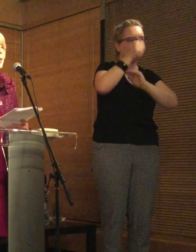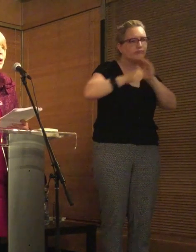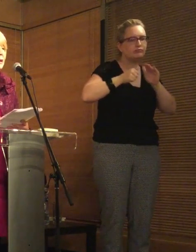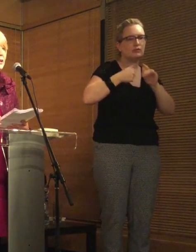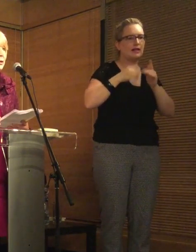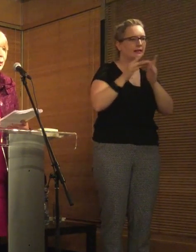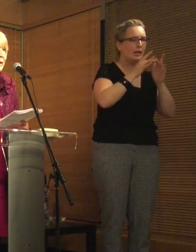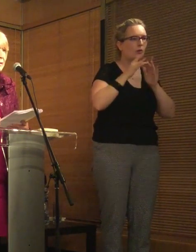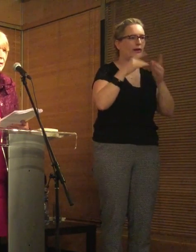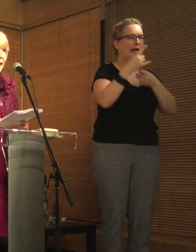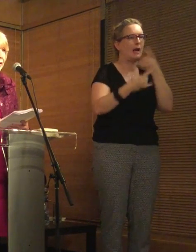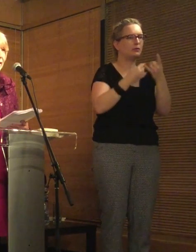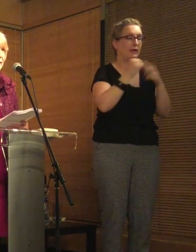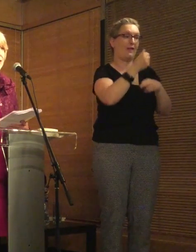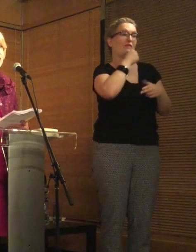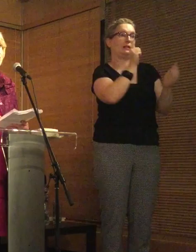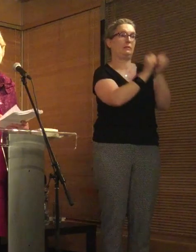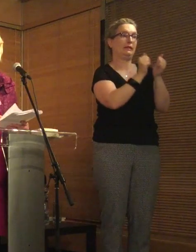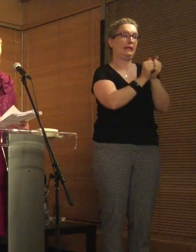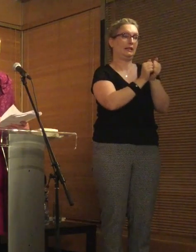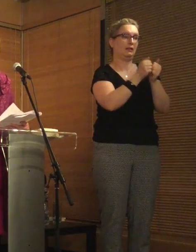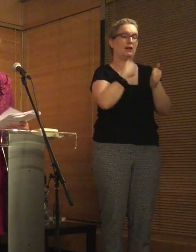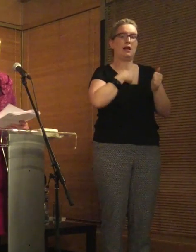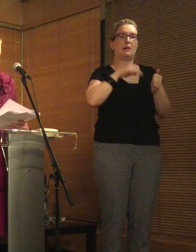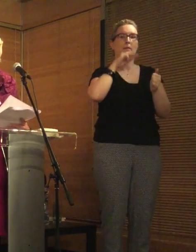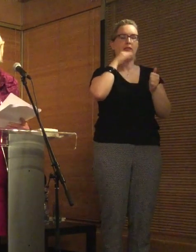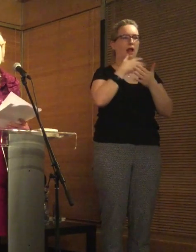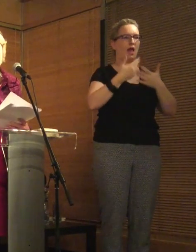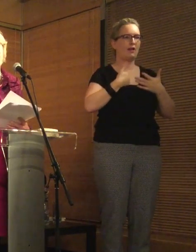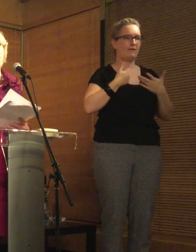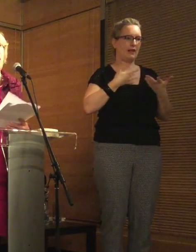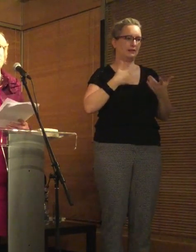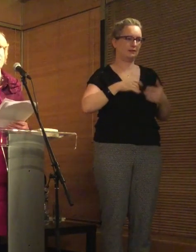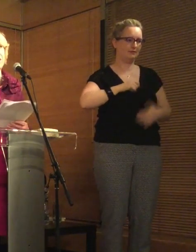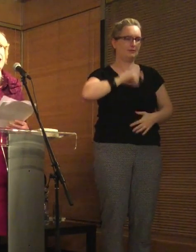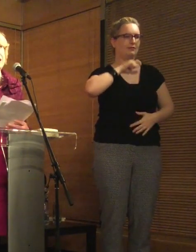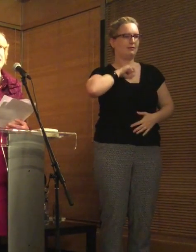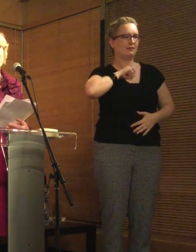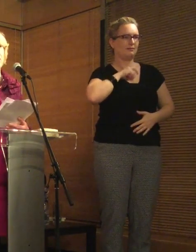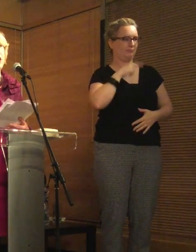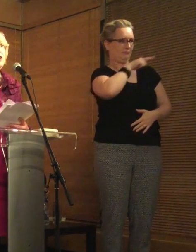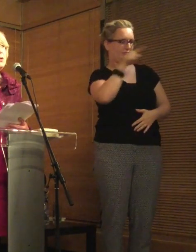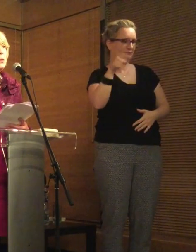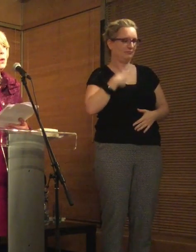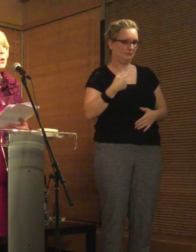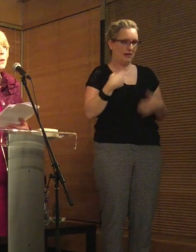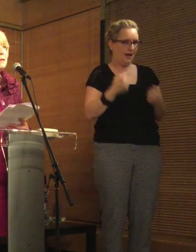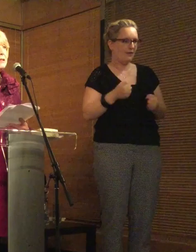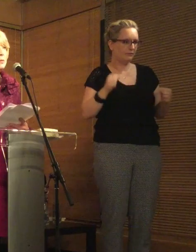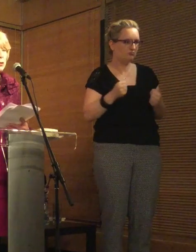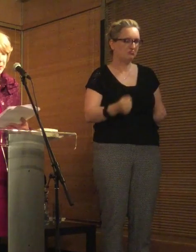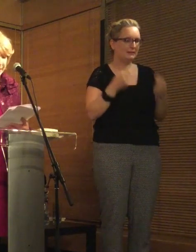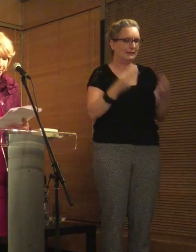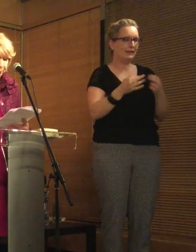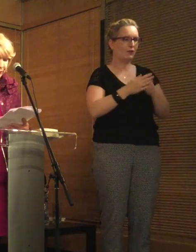the networking that took place there, and that reassurance they got that there was a need for a new